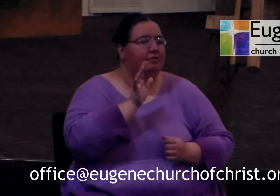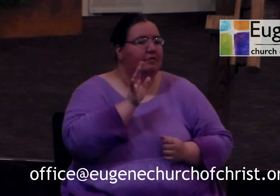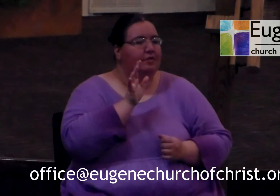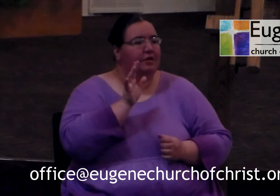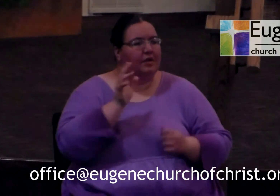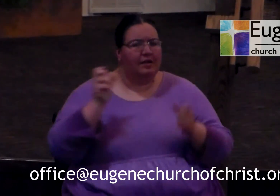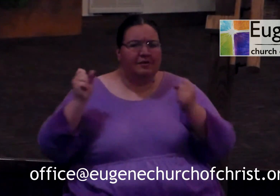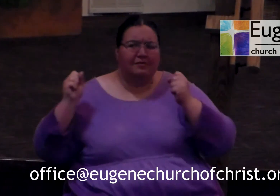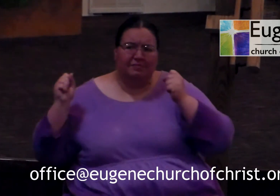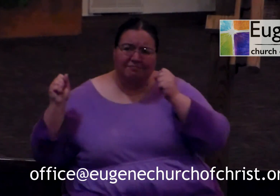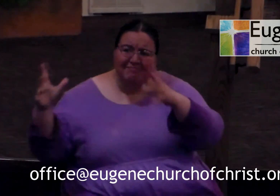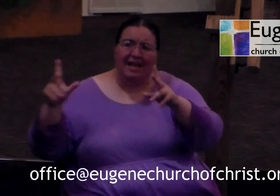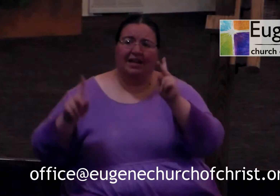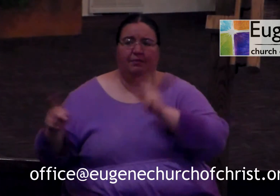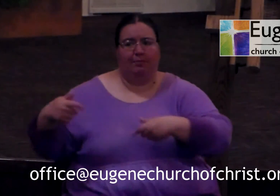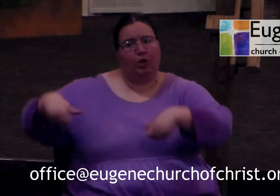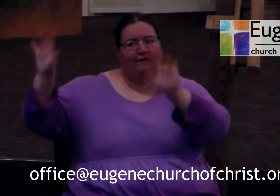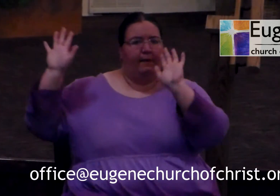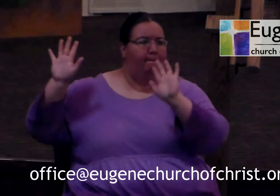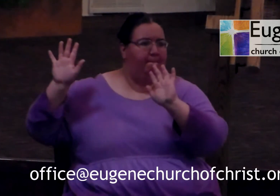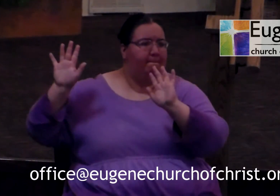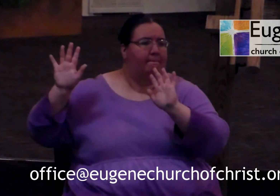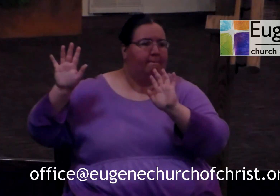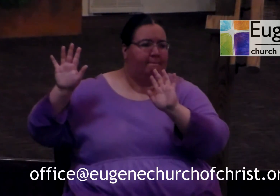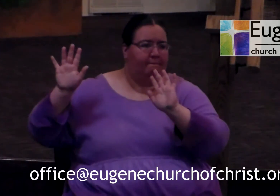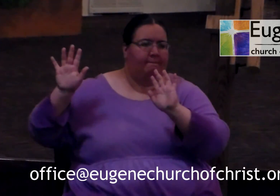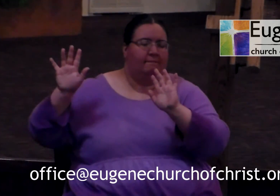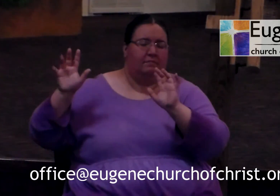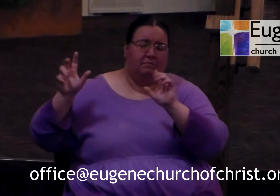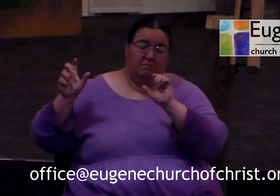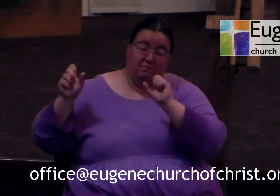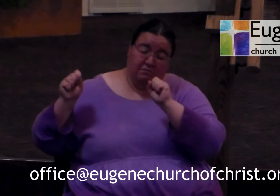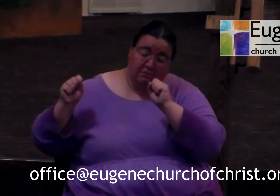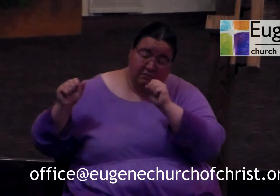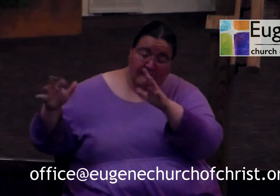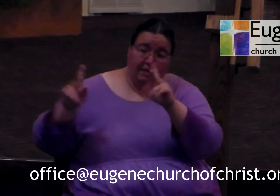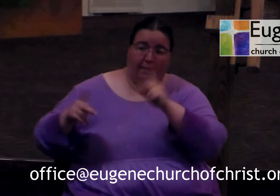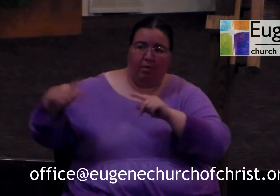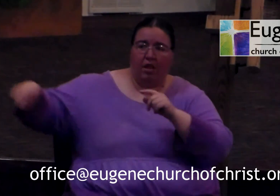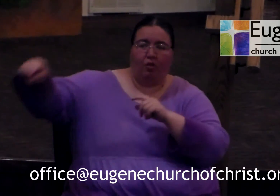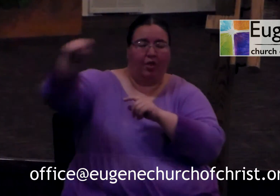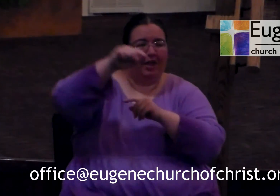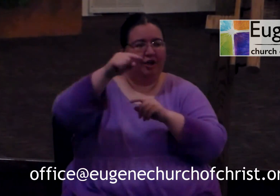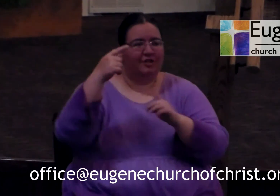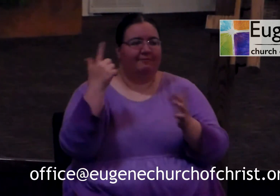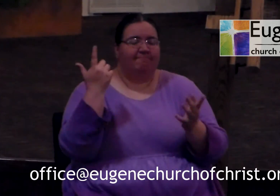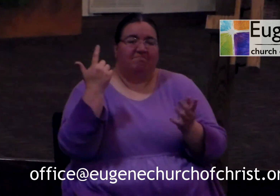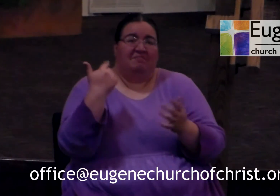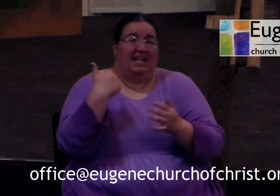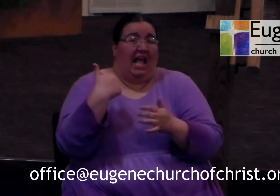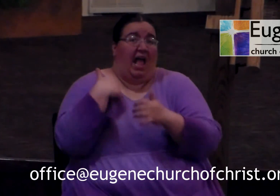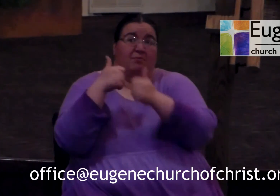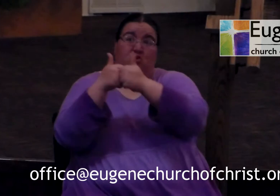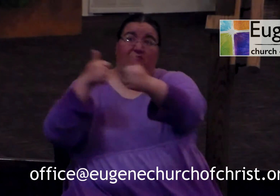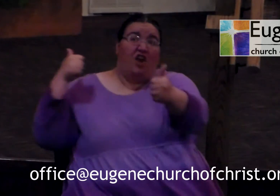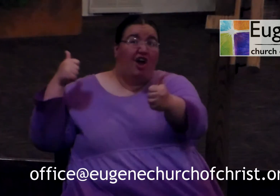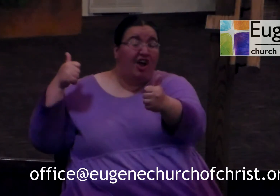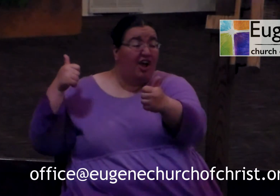on that. There are a lot of people out there that just say, I've gone too far away, it's too hard, there's